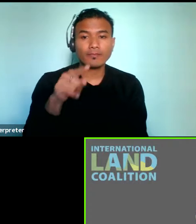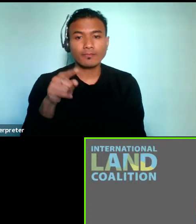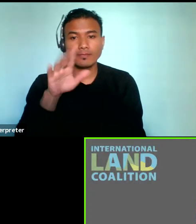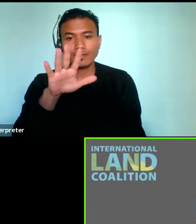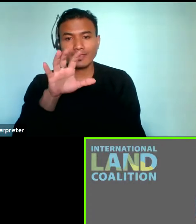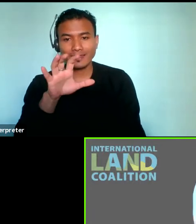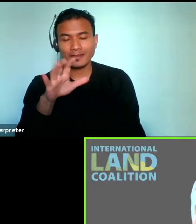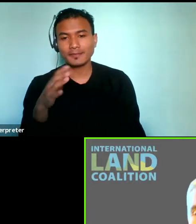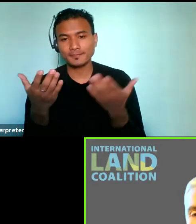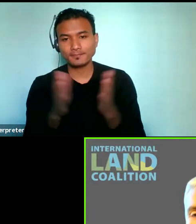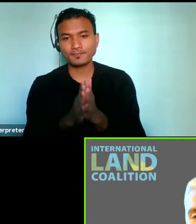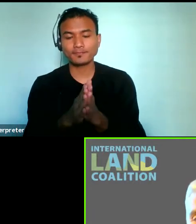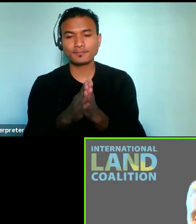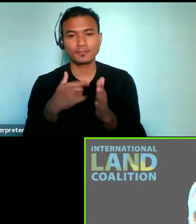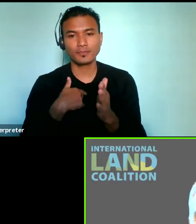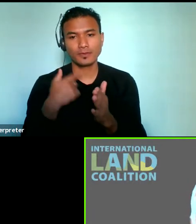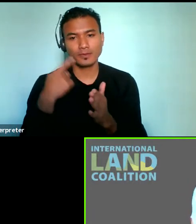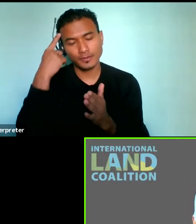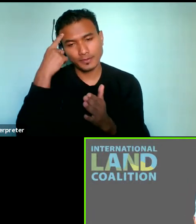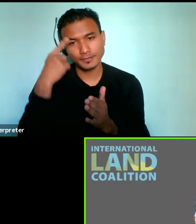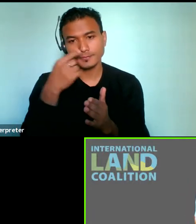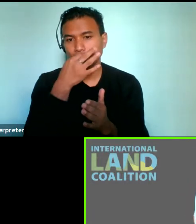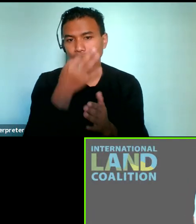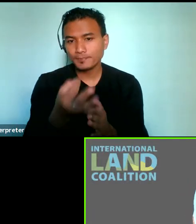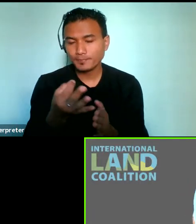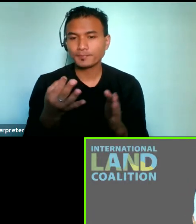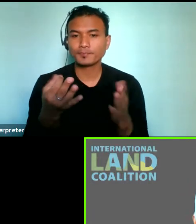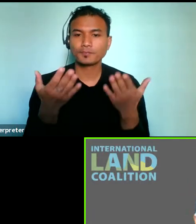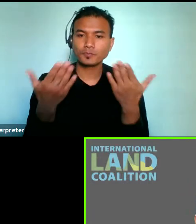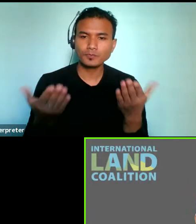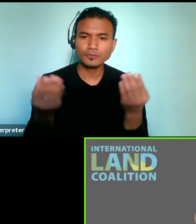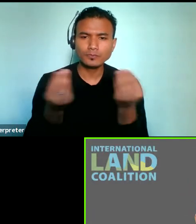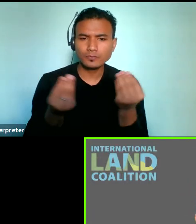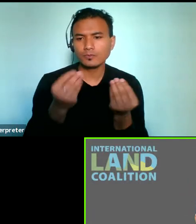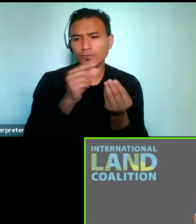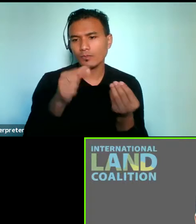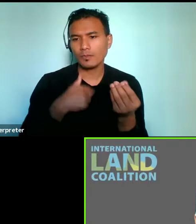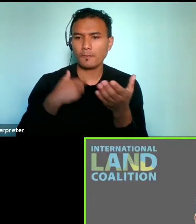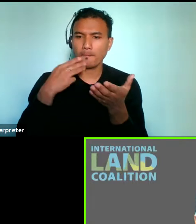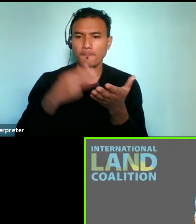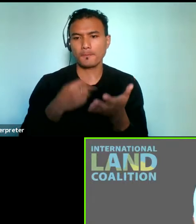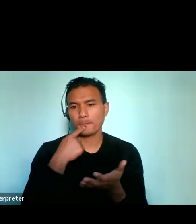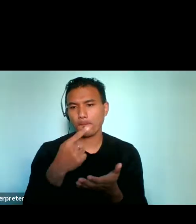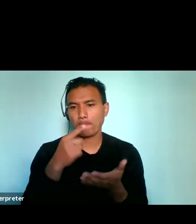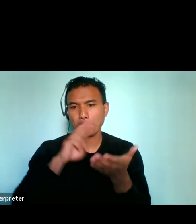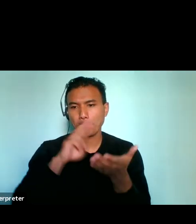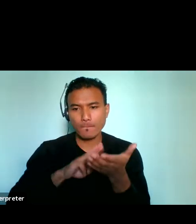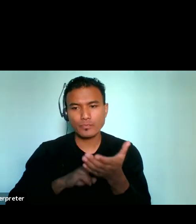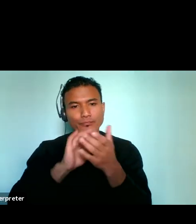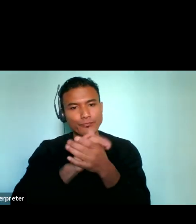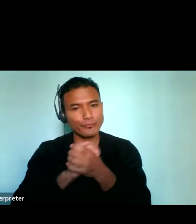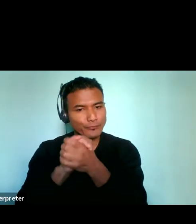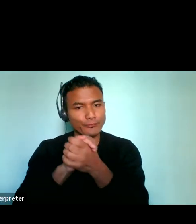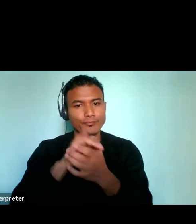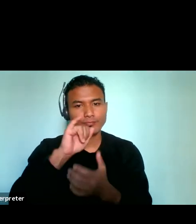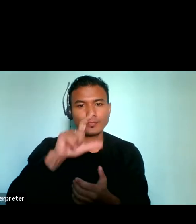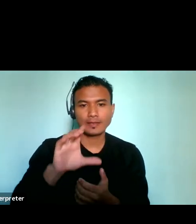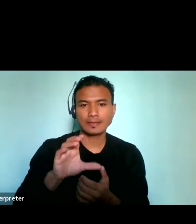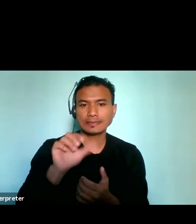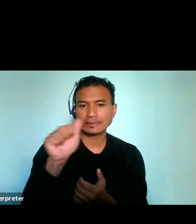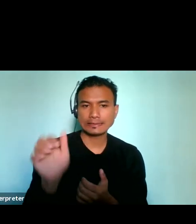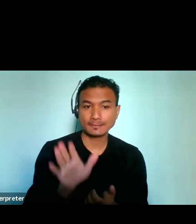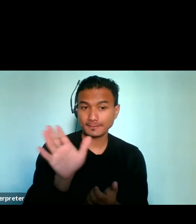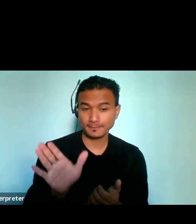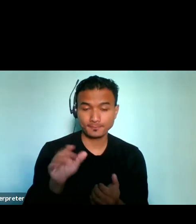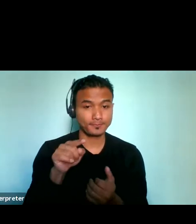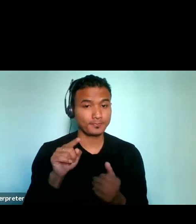5 minutes, but I do want to say just a few words to you all as dear friends and members of ILC Asia.